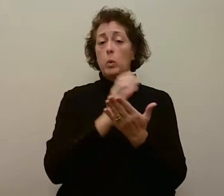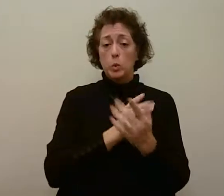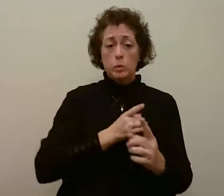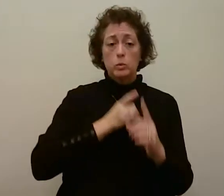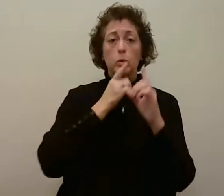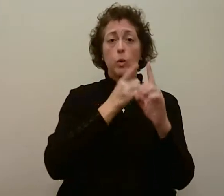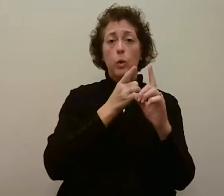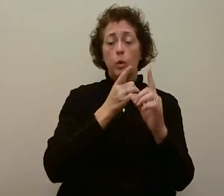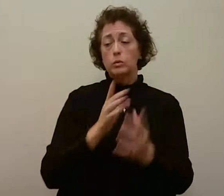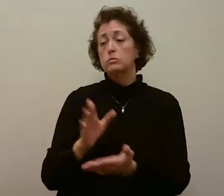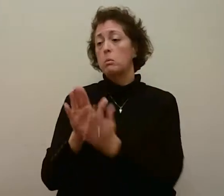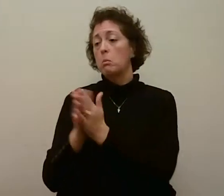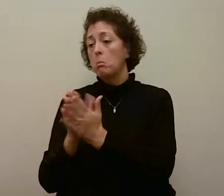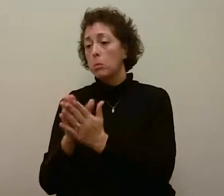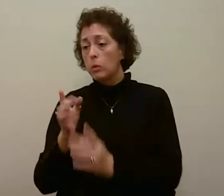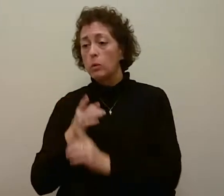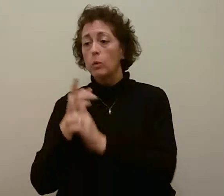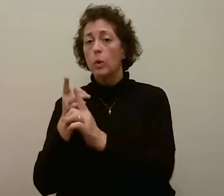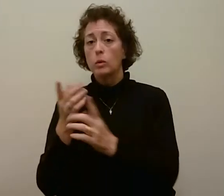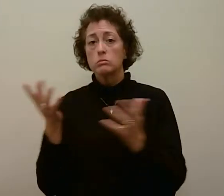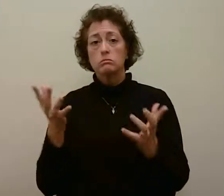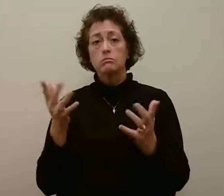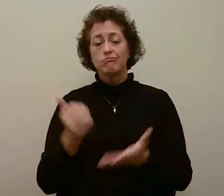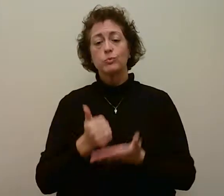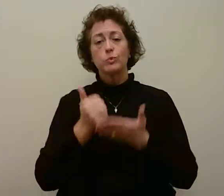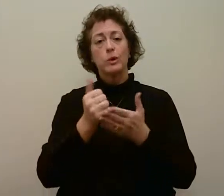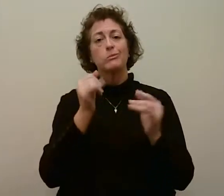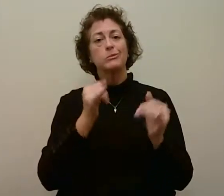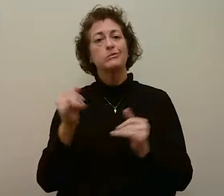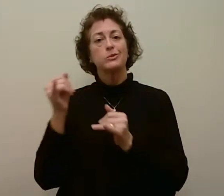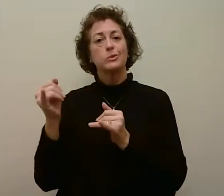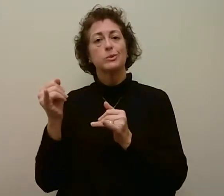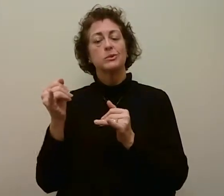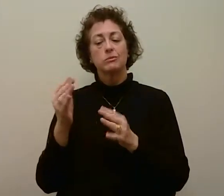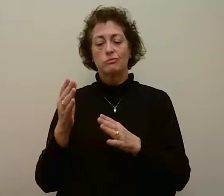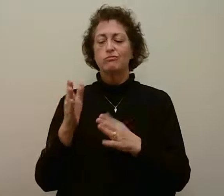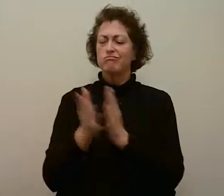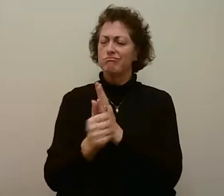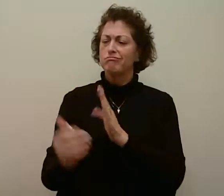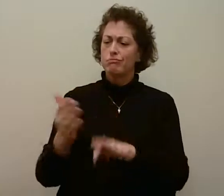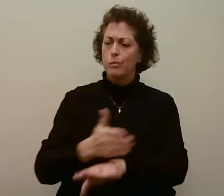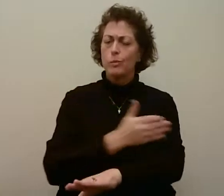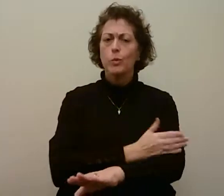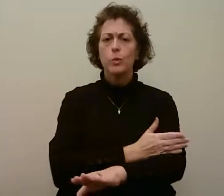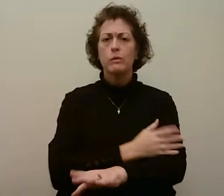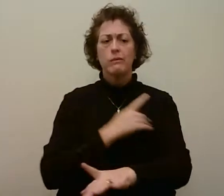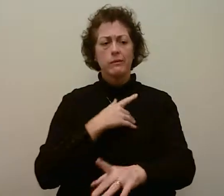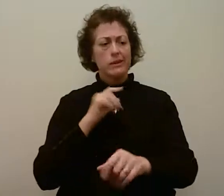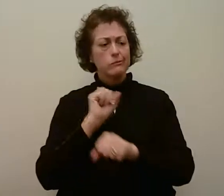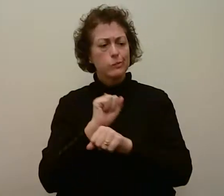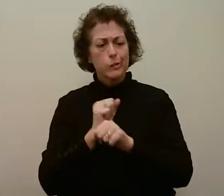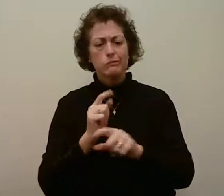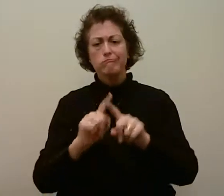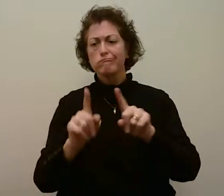of the book, is to help an individual improve their skills so that they can work through various concepts and exercises that give them the deep